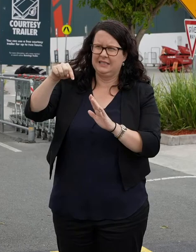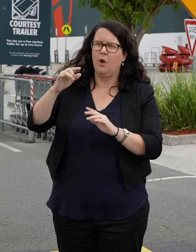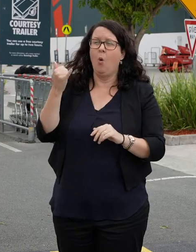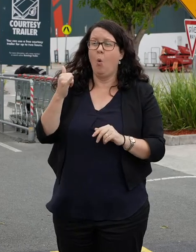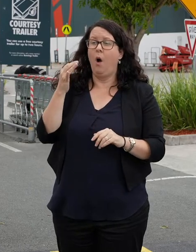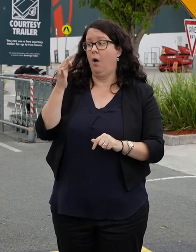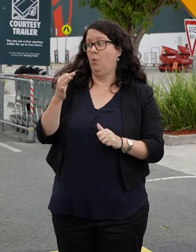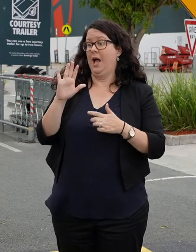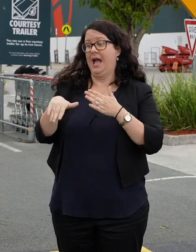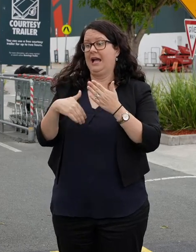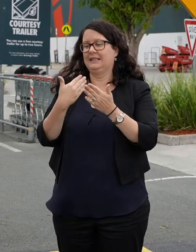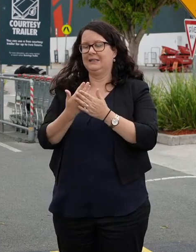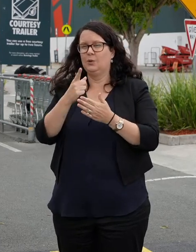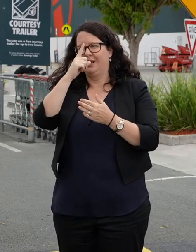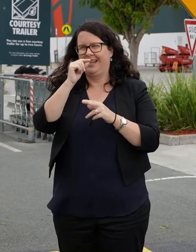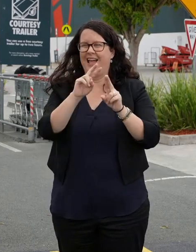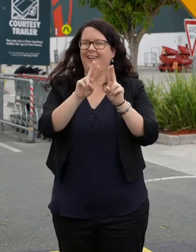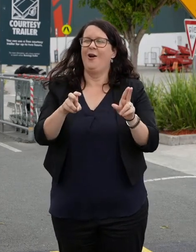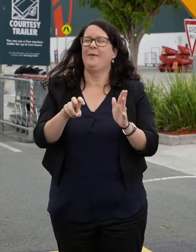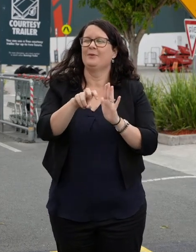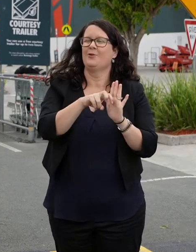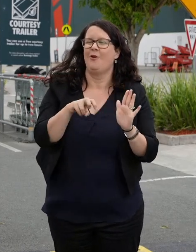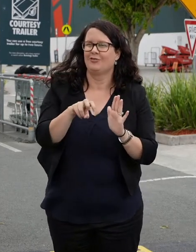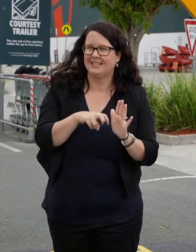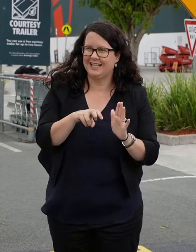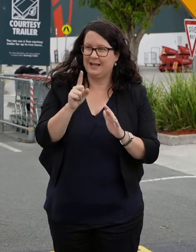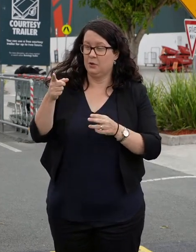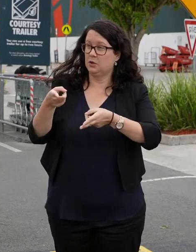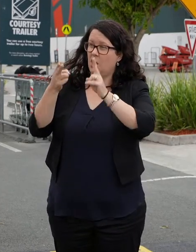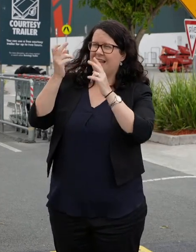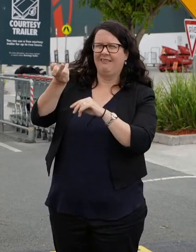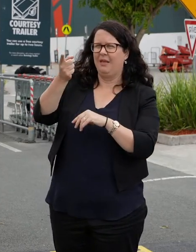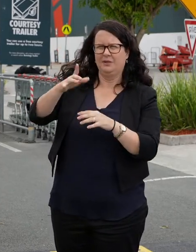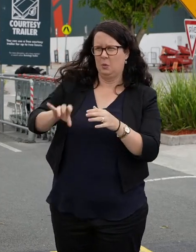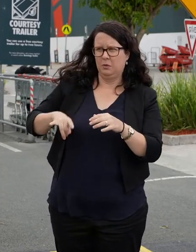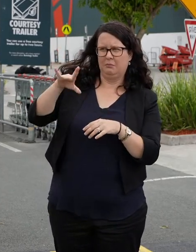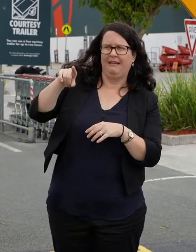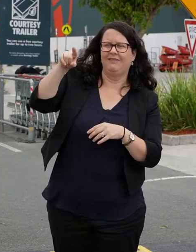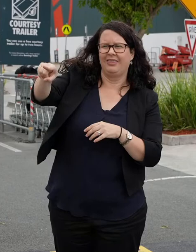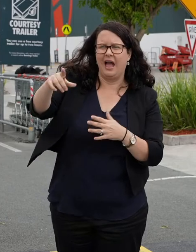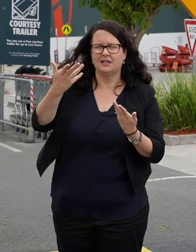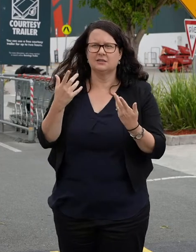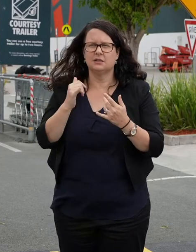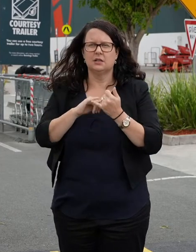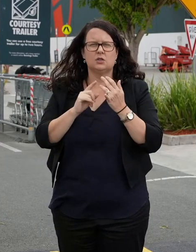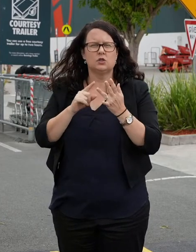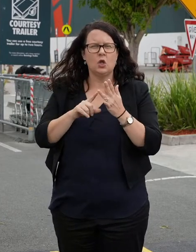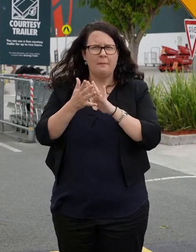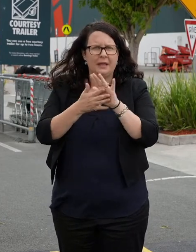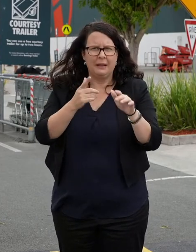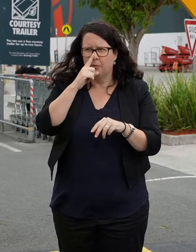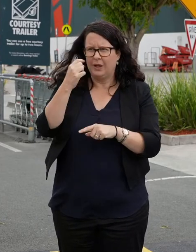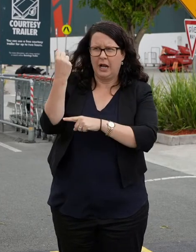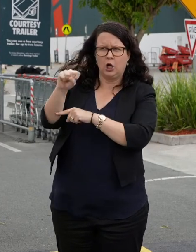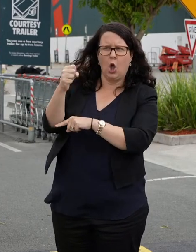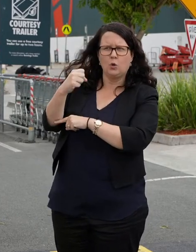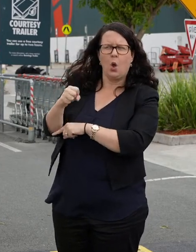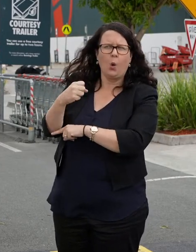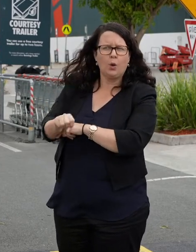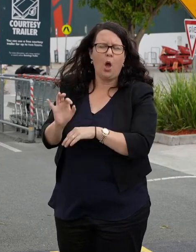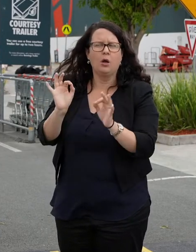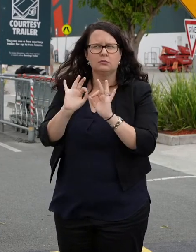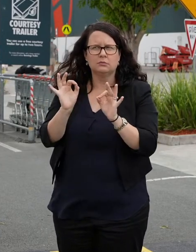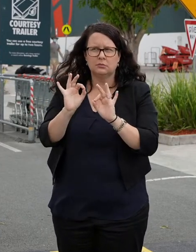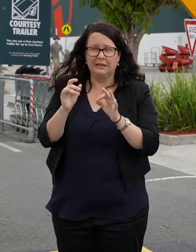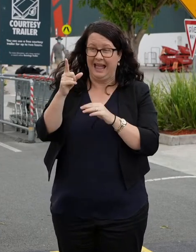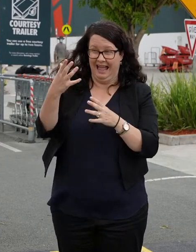waiting. That is a personal choice of theirs. So it's not a case that people are missing out on coming in and hotel quarantining anymore.